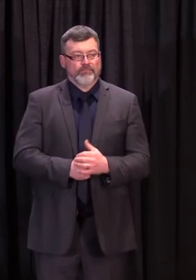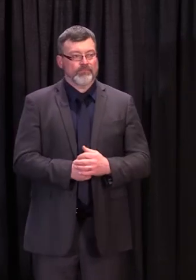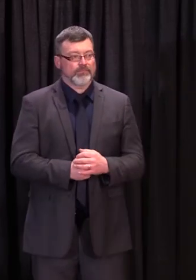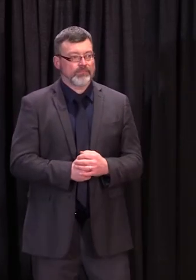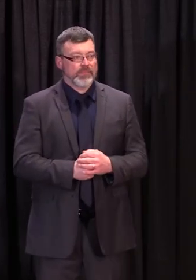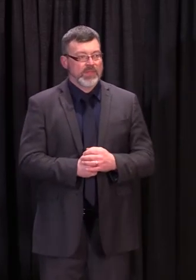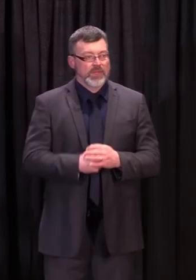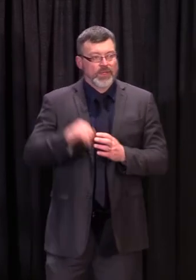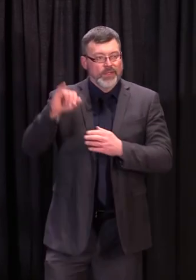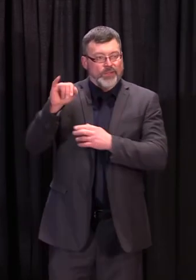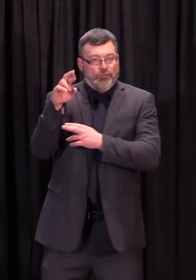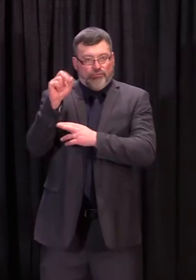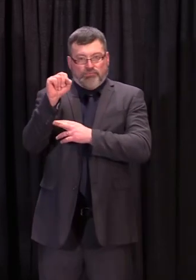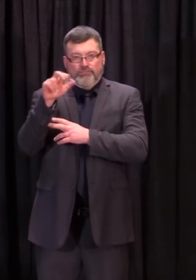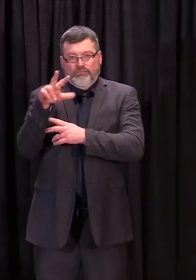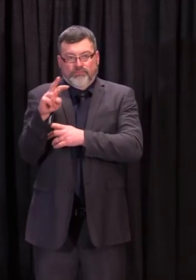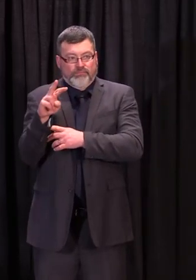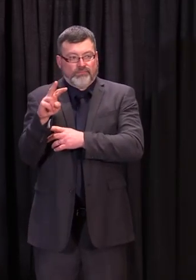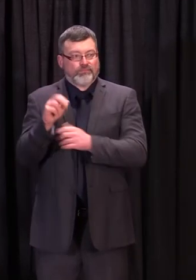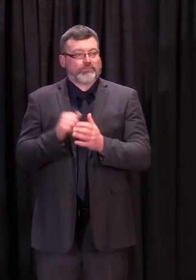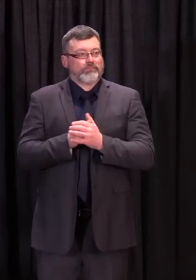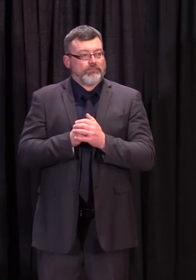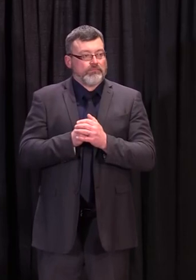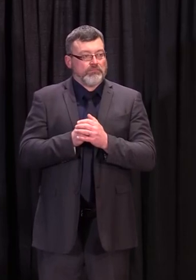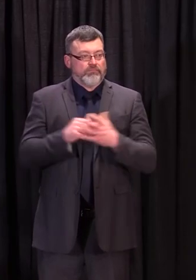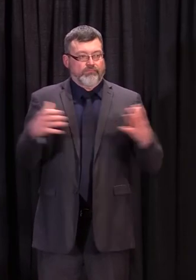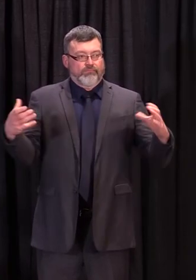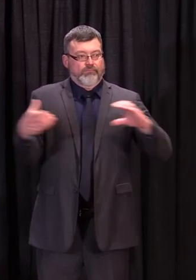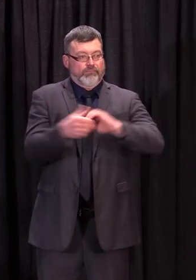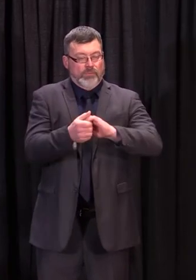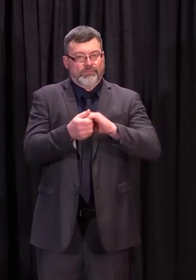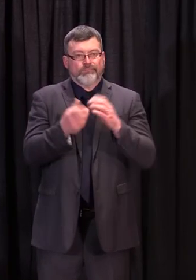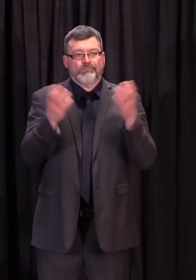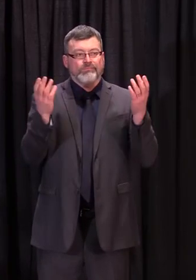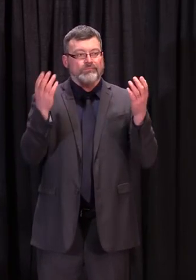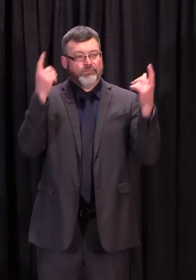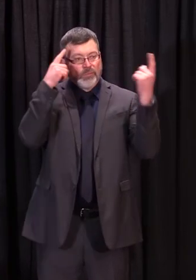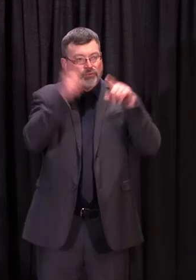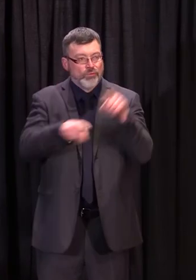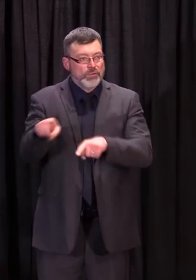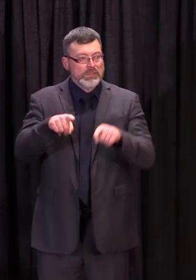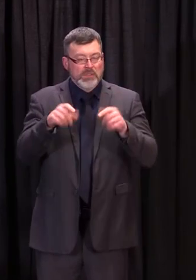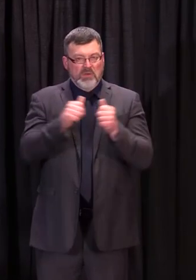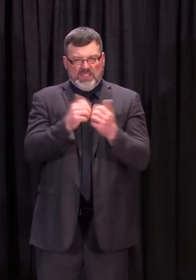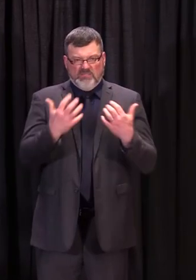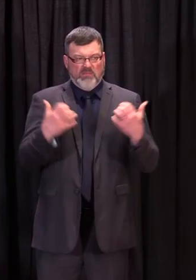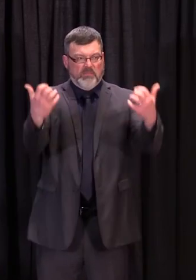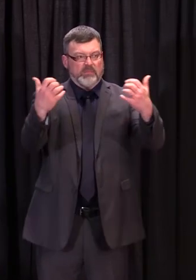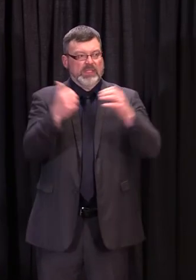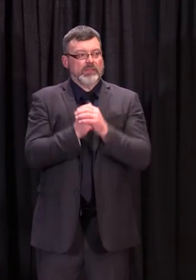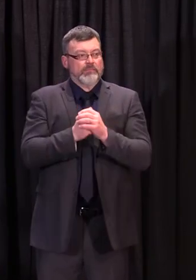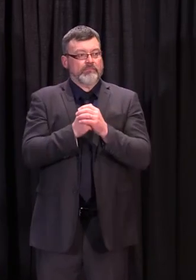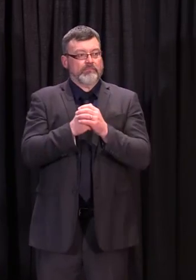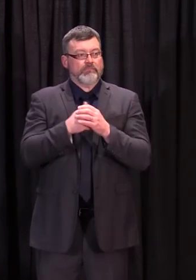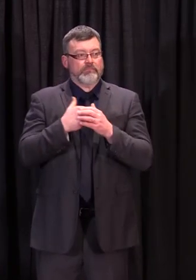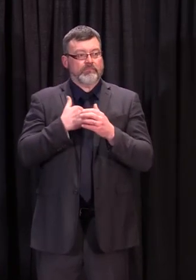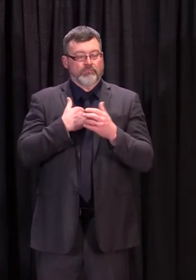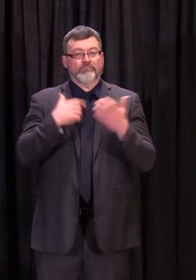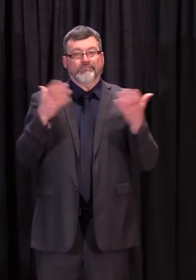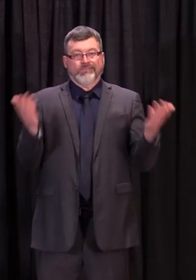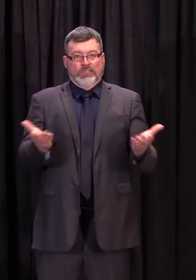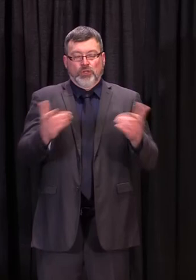JRS 32, joint resolution providing for a joint assembly to hear the budget message of the